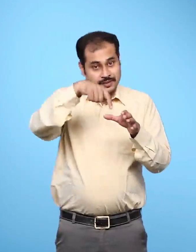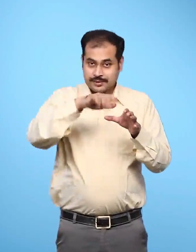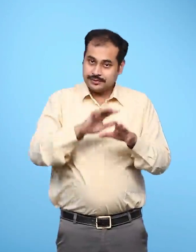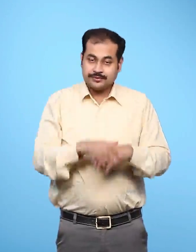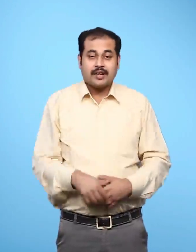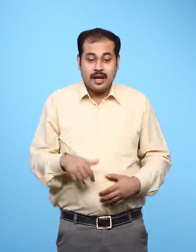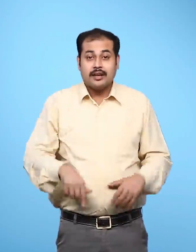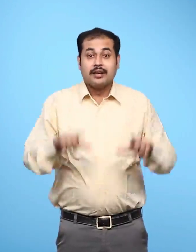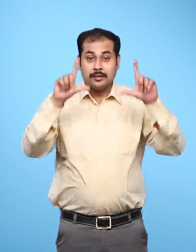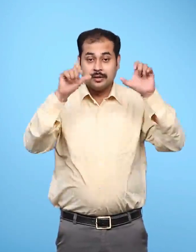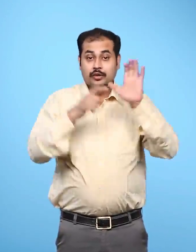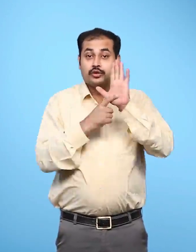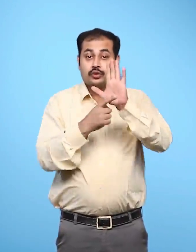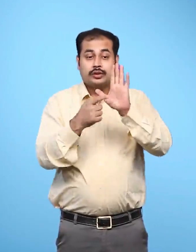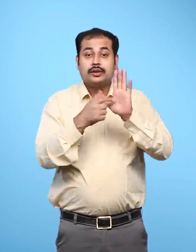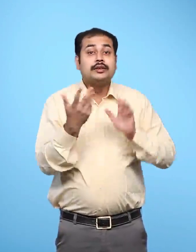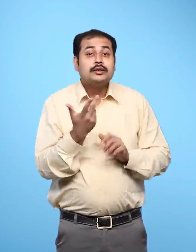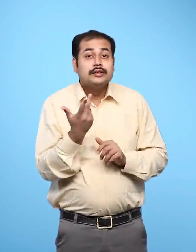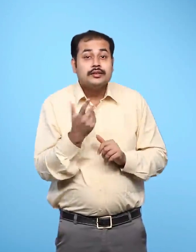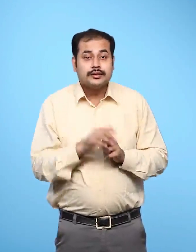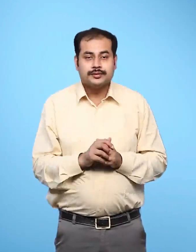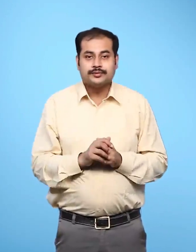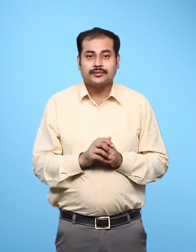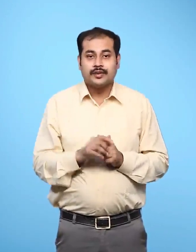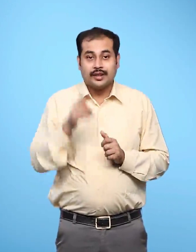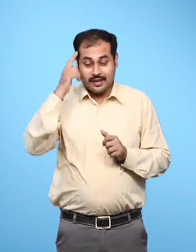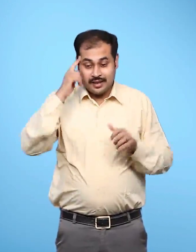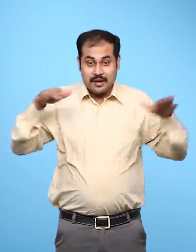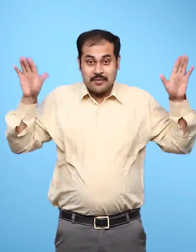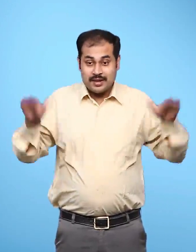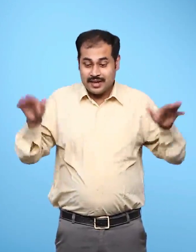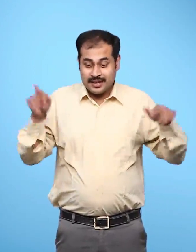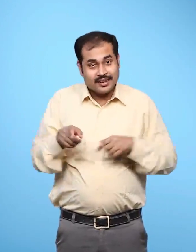The picture shows Chirpy dropping pebbles in the Matka.